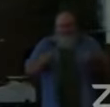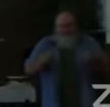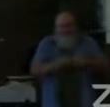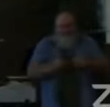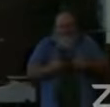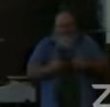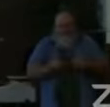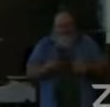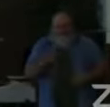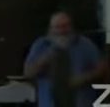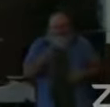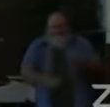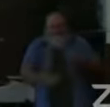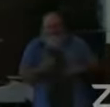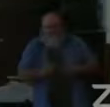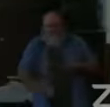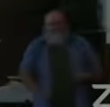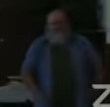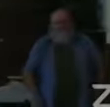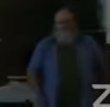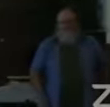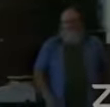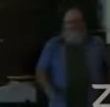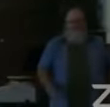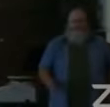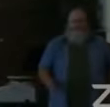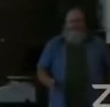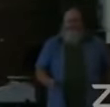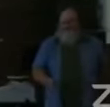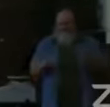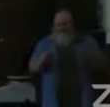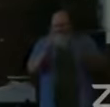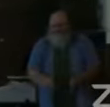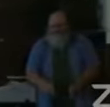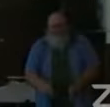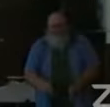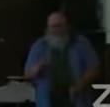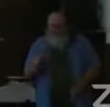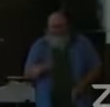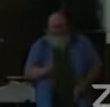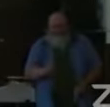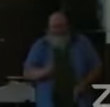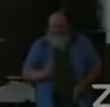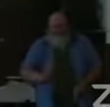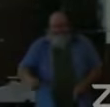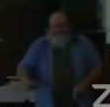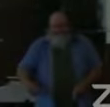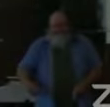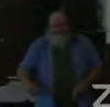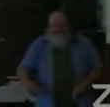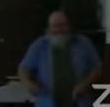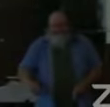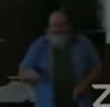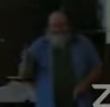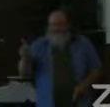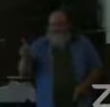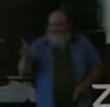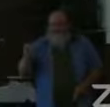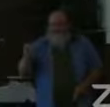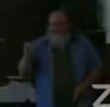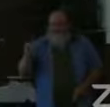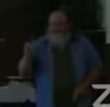You understand what I'm saying? Okay, so if somebody needs a kidney, how many of you know you can donate a kidney and